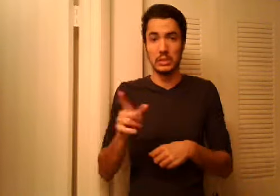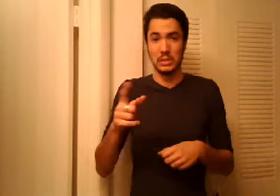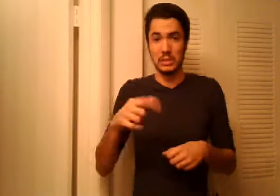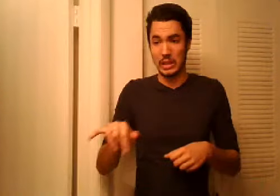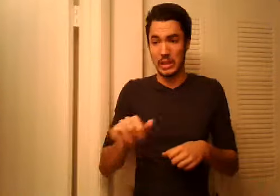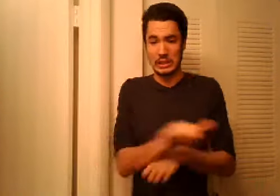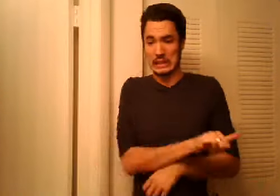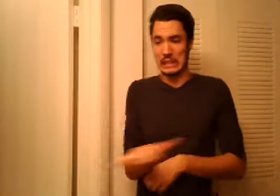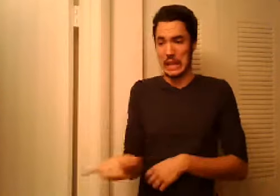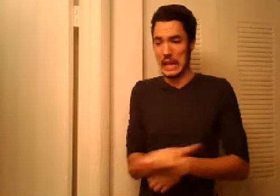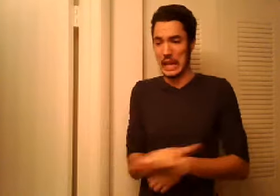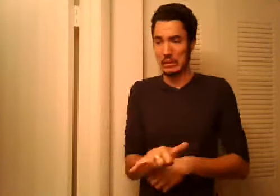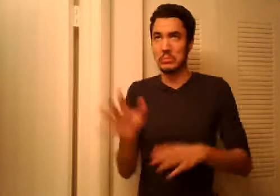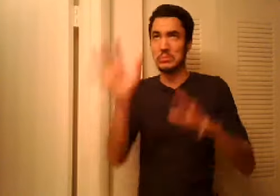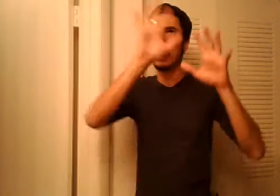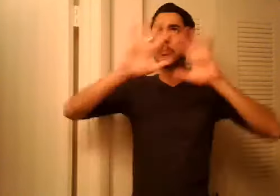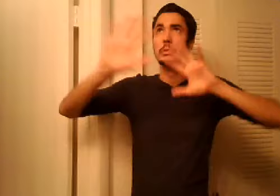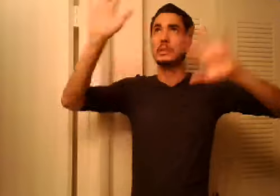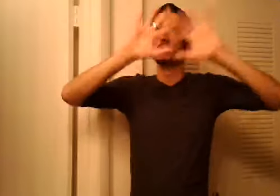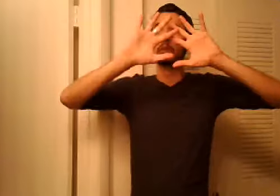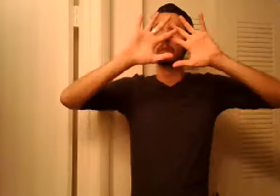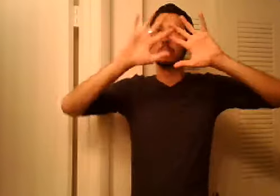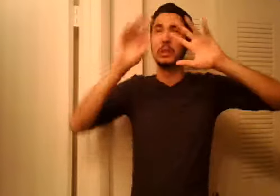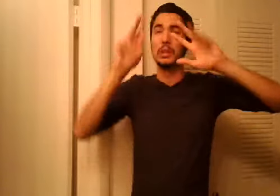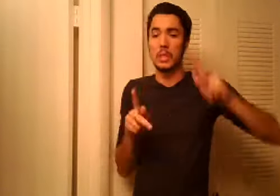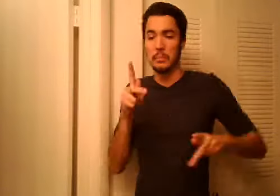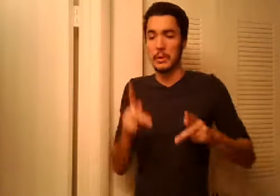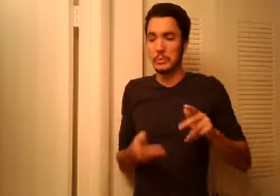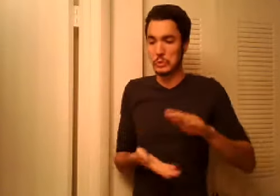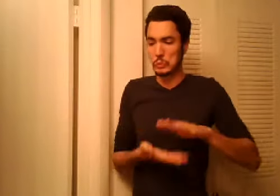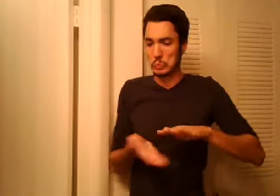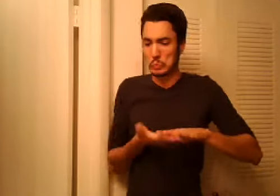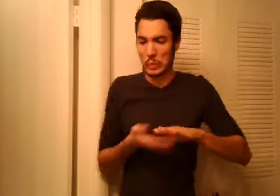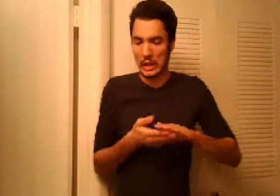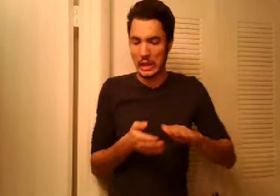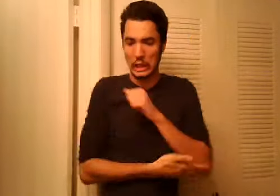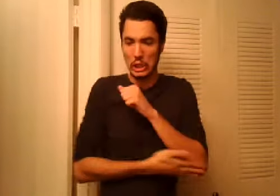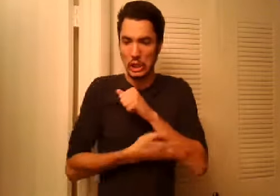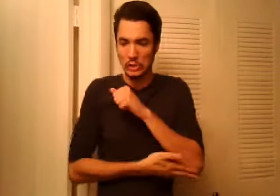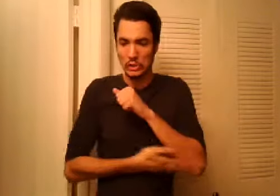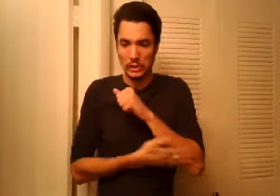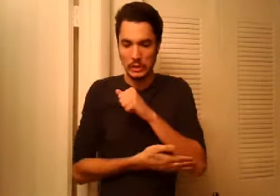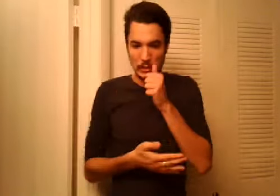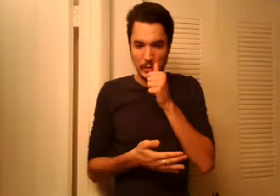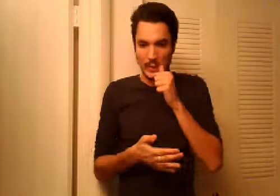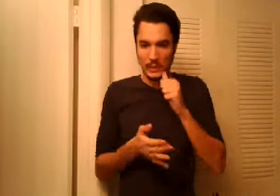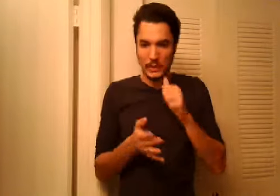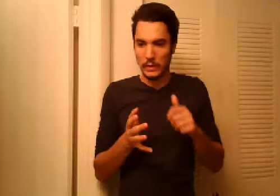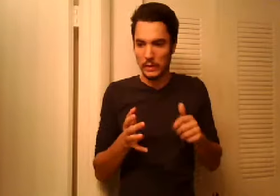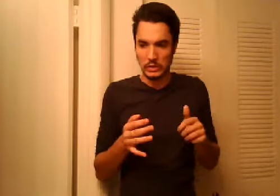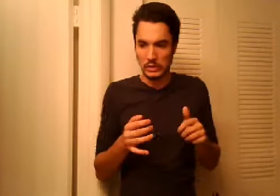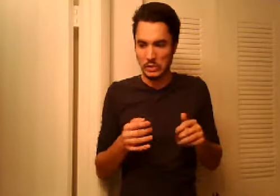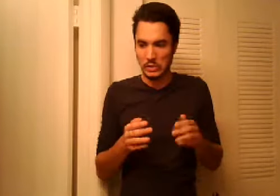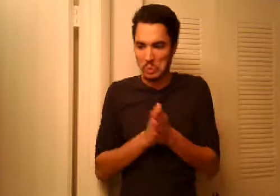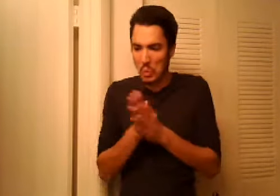superstructure. Right? So the people in charge are just as, right, their subjectivity is just as determined by the images